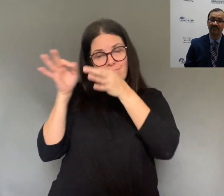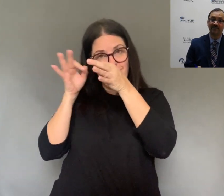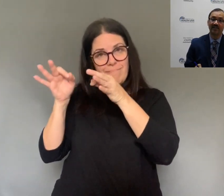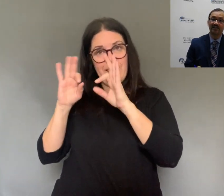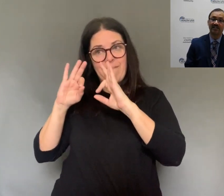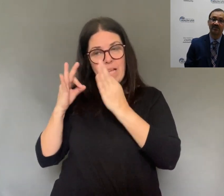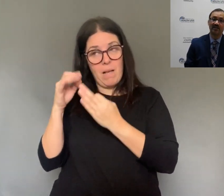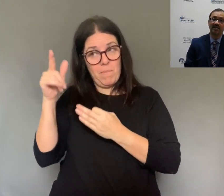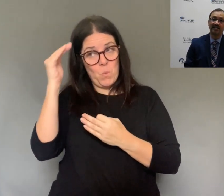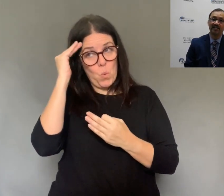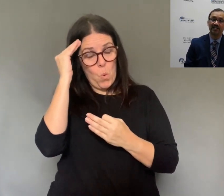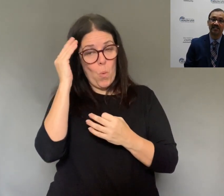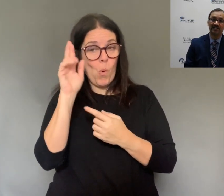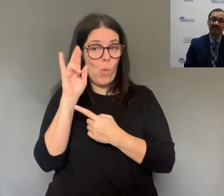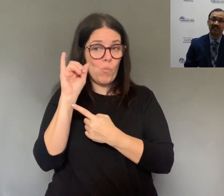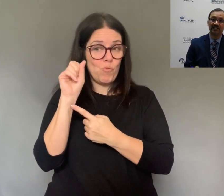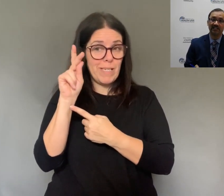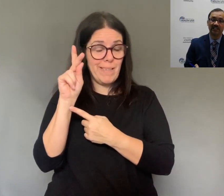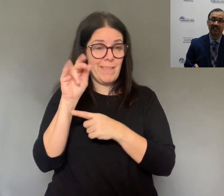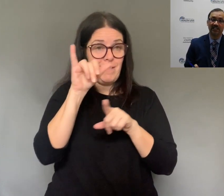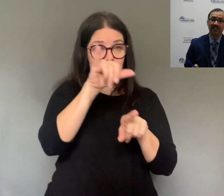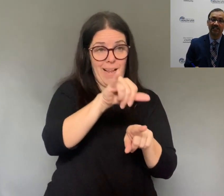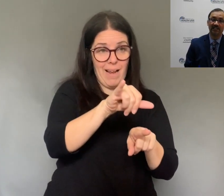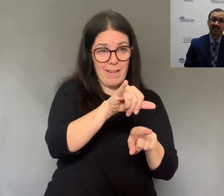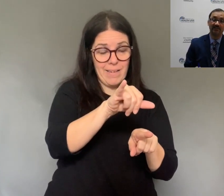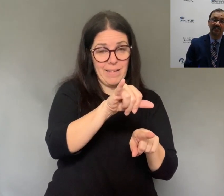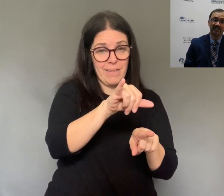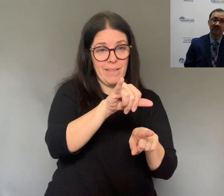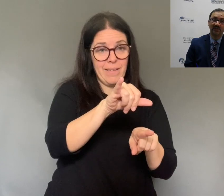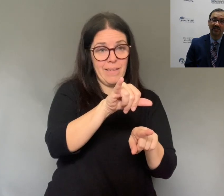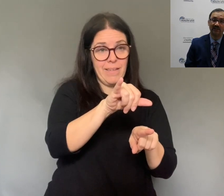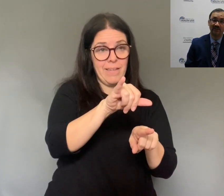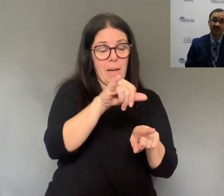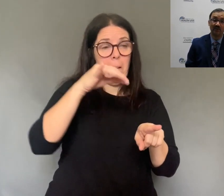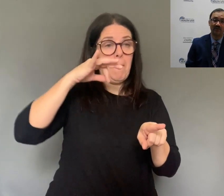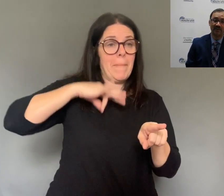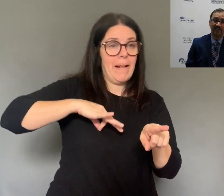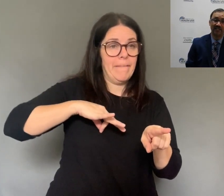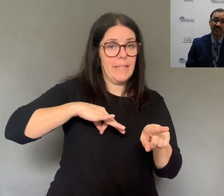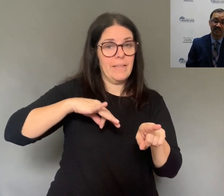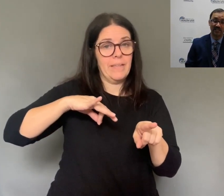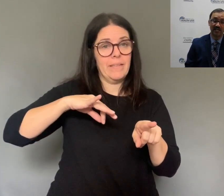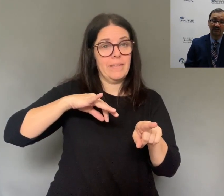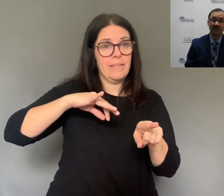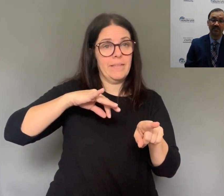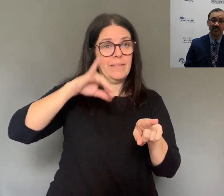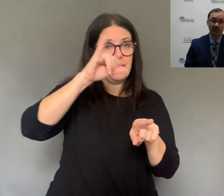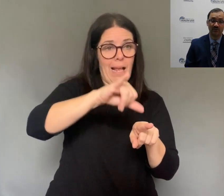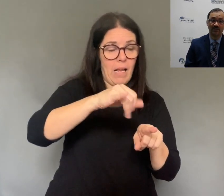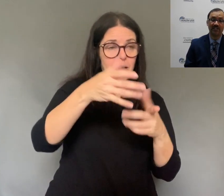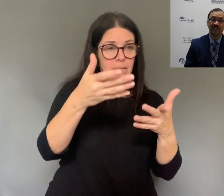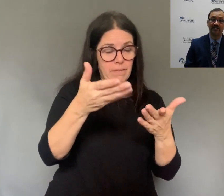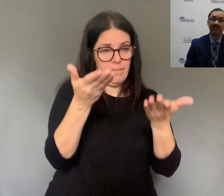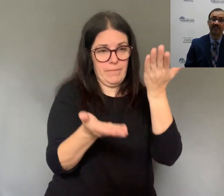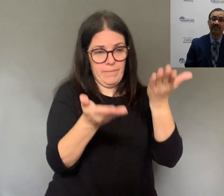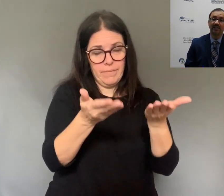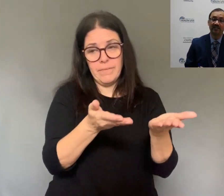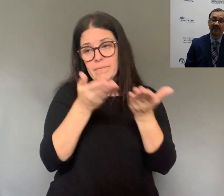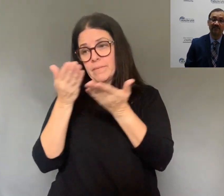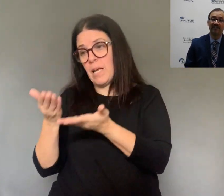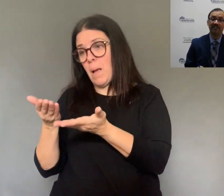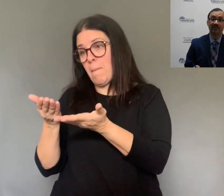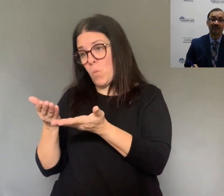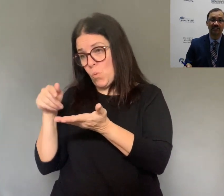decision. That is why there is the piece when before moving, it has to be ensured that